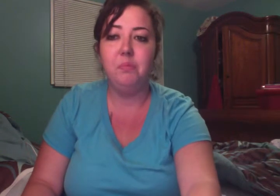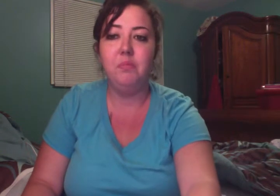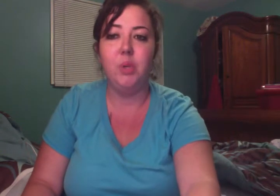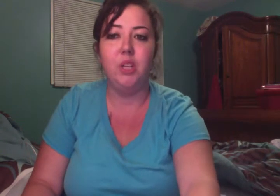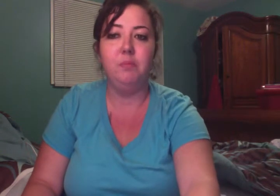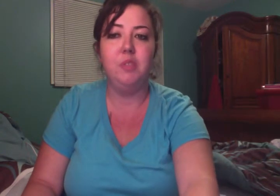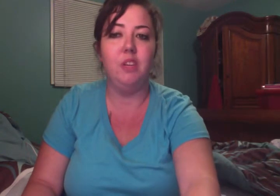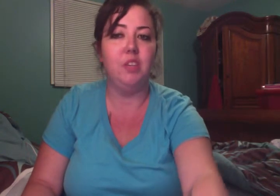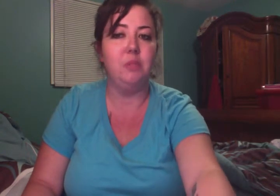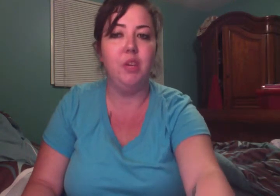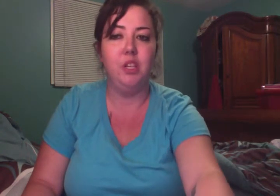Pretty self-explanatory there.